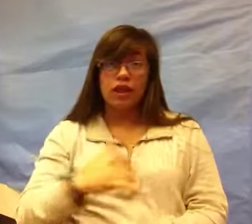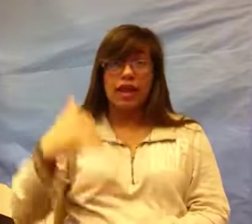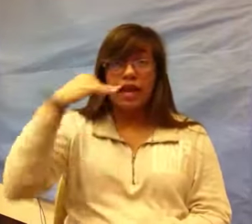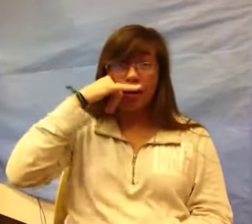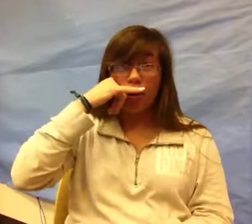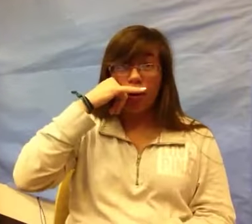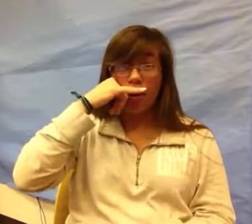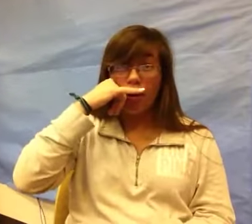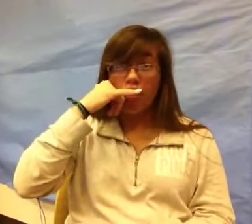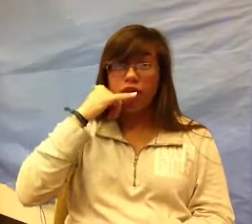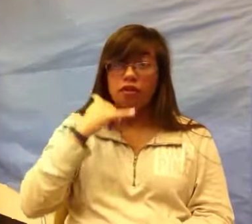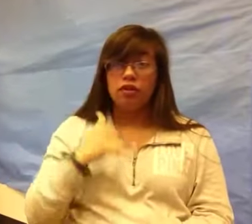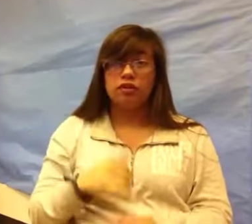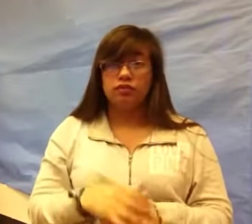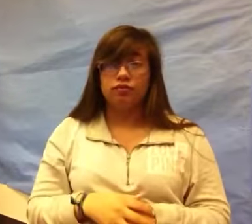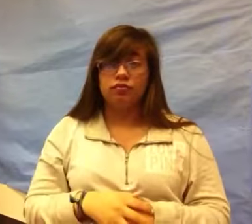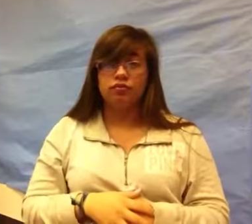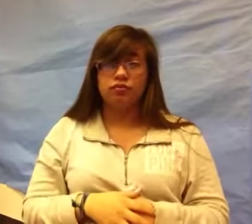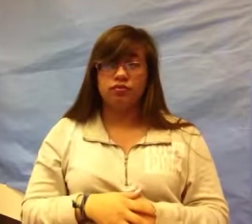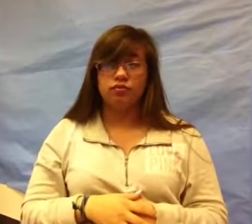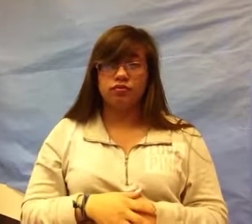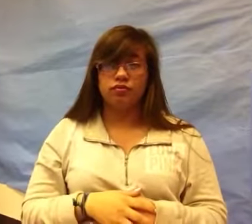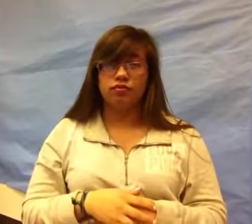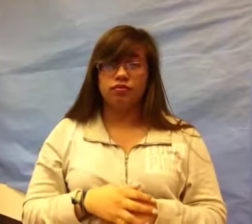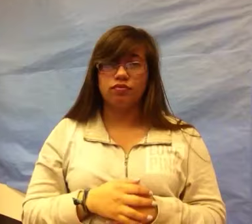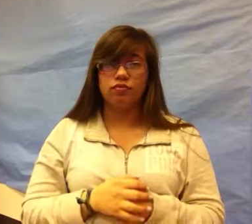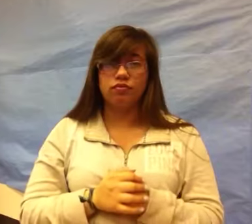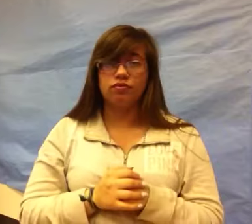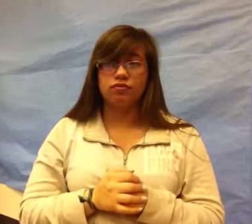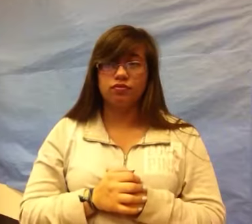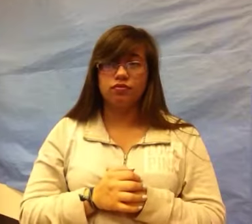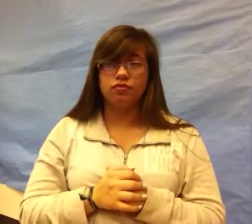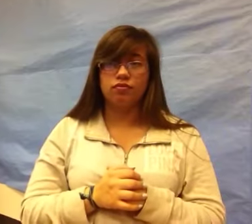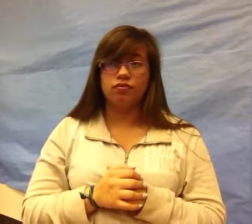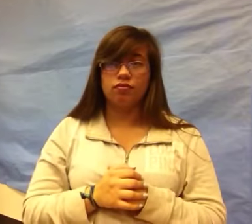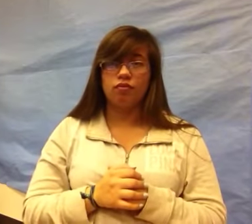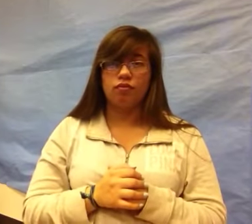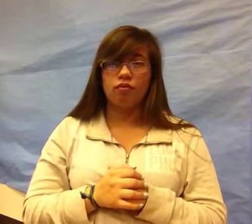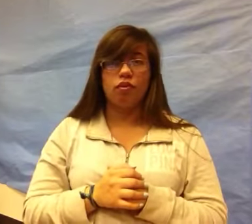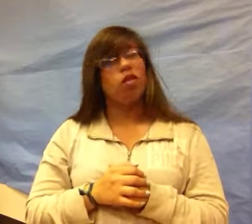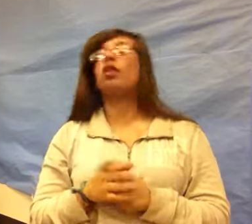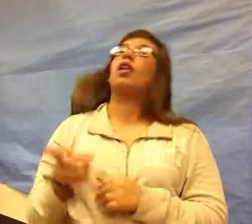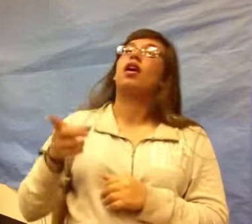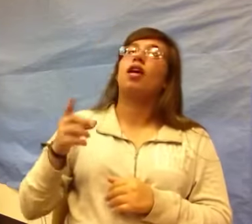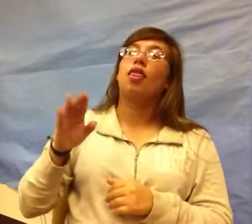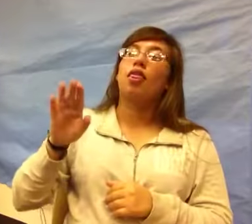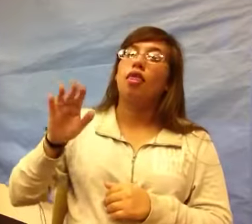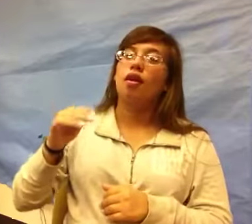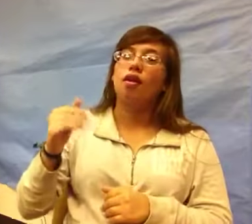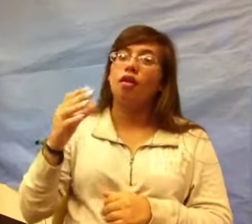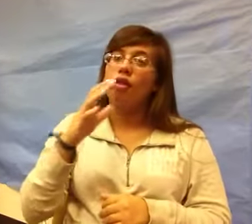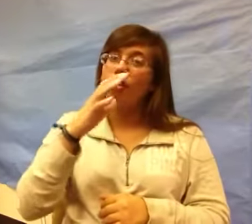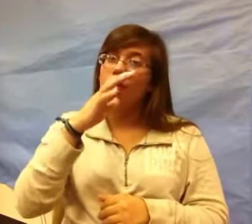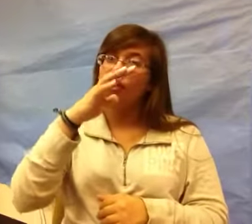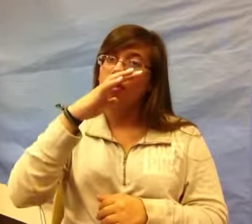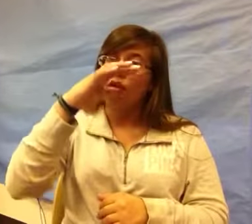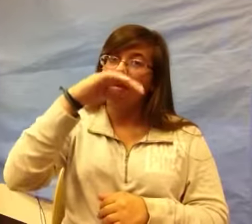shaky bridge equals like more sexual content in your answers, and it also equals calling the